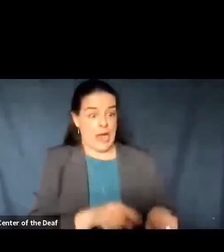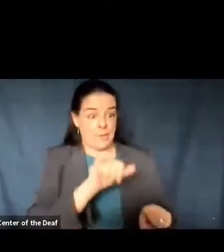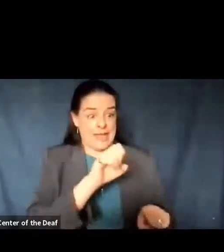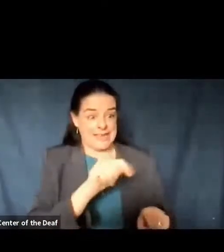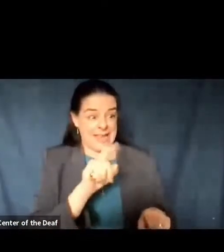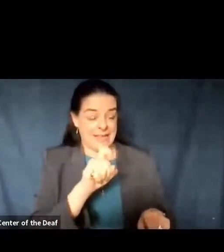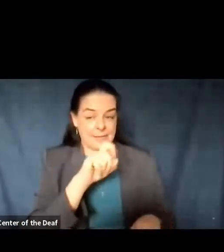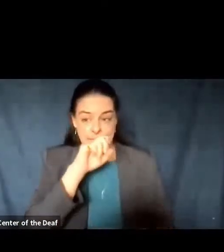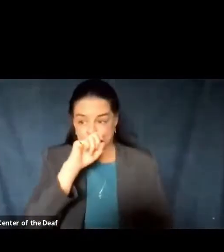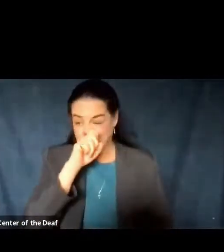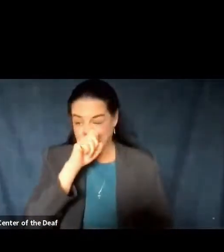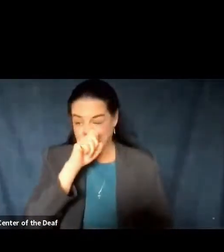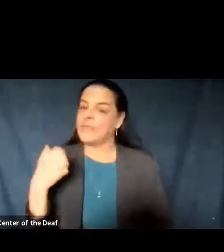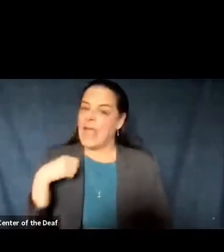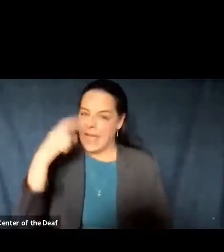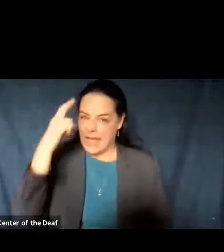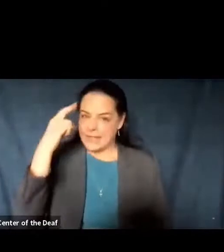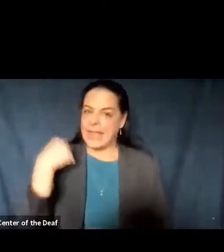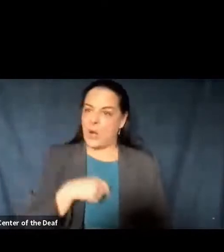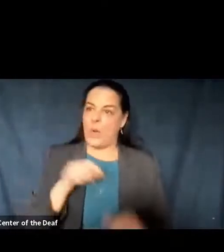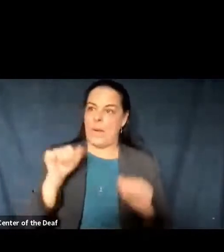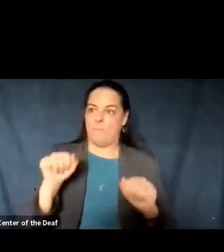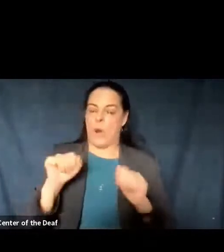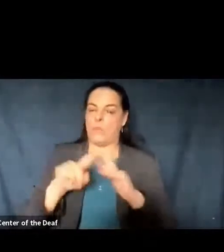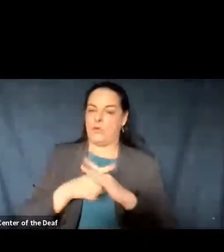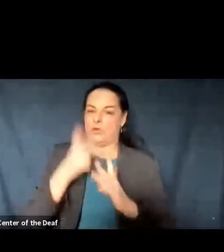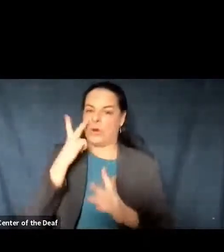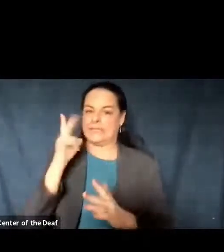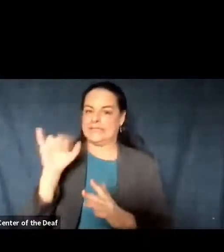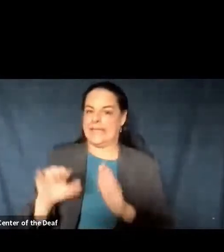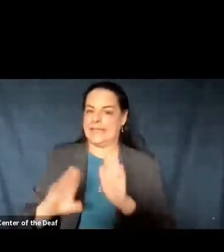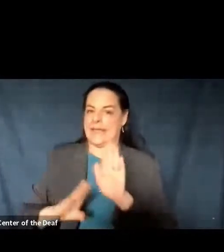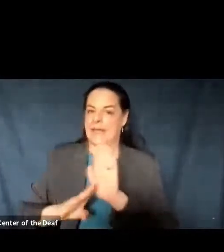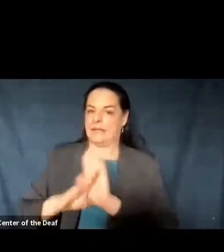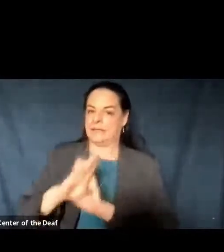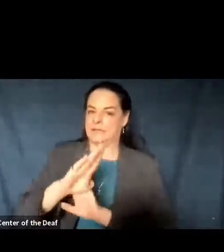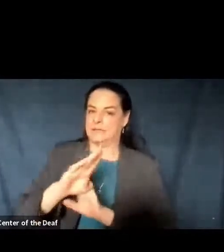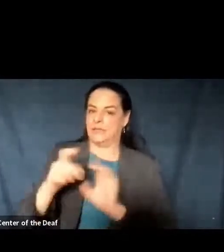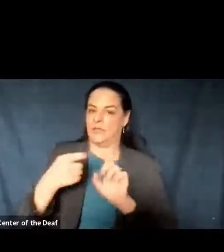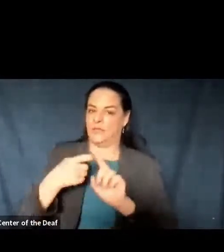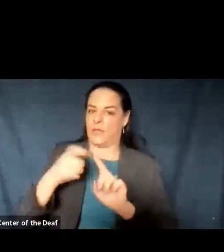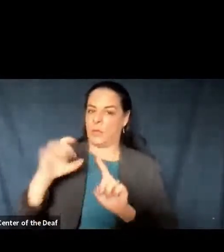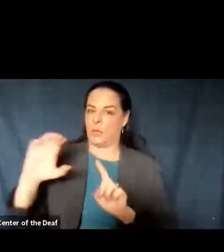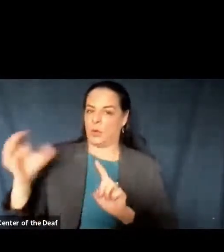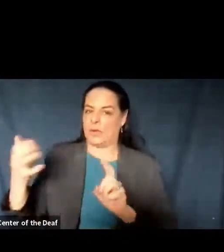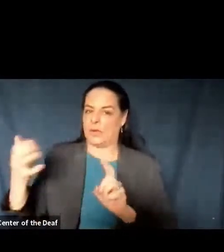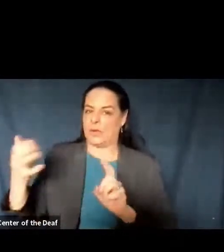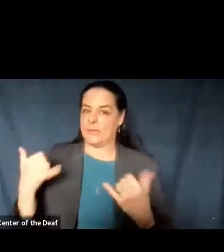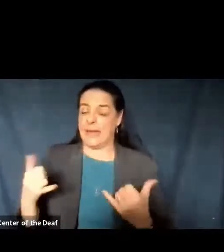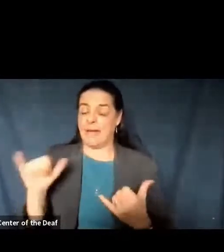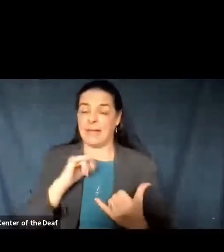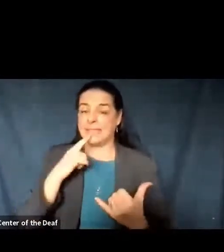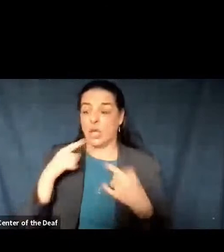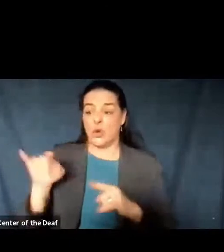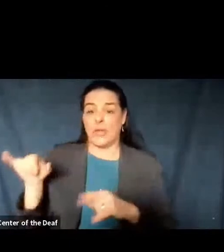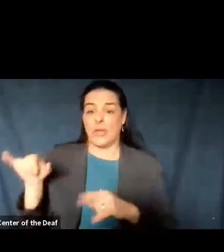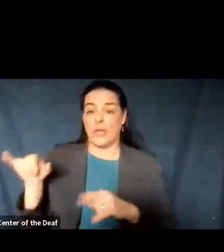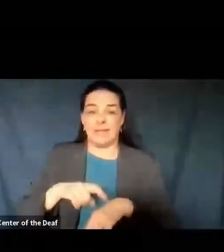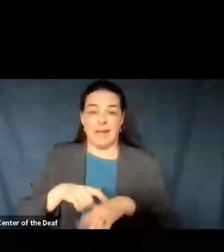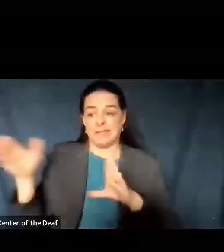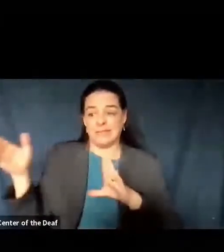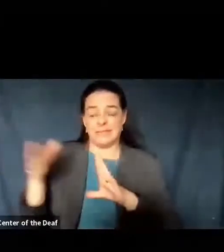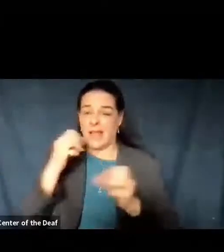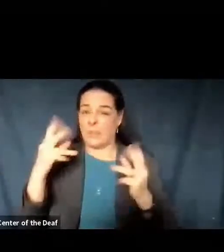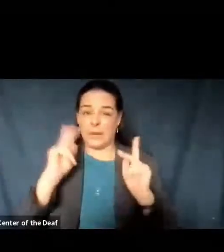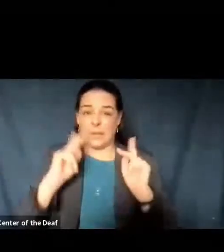I think we're starting to possibly see that. Like I said, a lot of people weren't getting tested though, so we're going to have to see what happens with our numbers over the next week